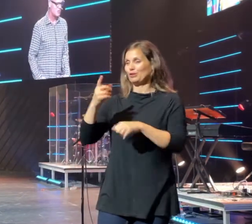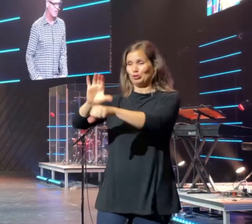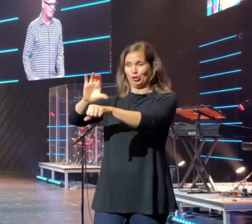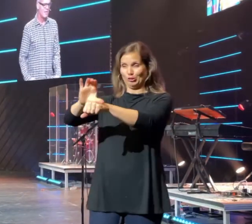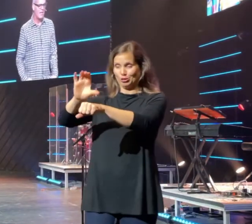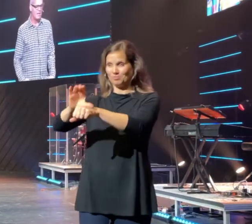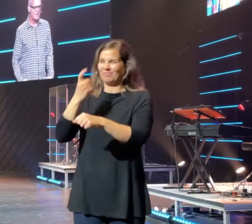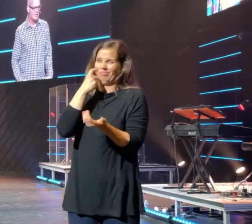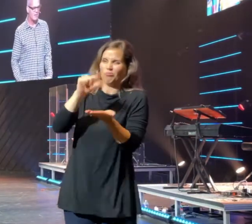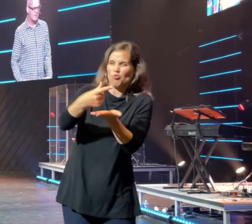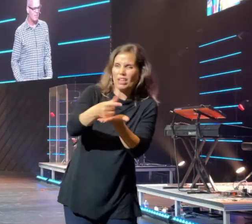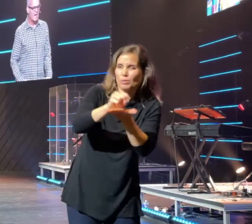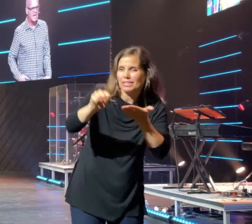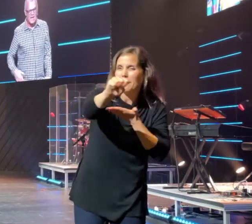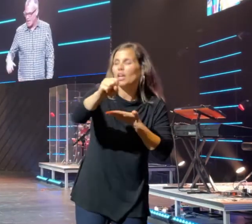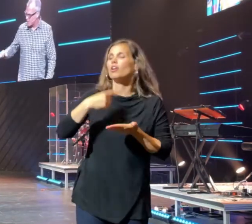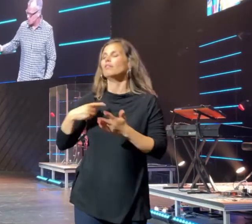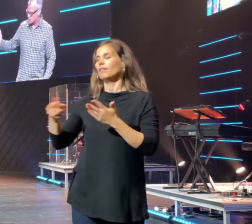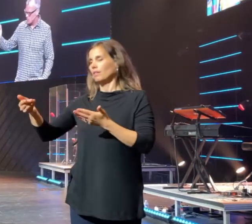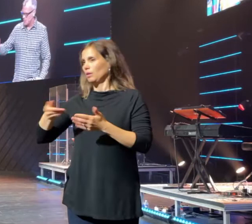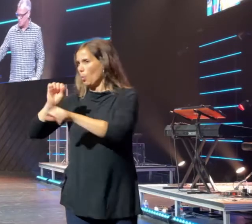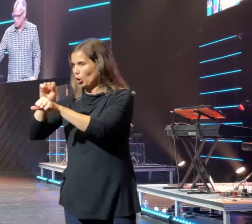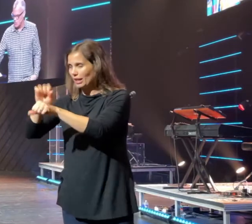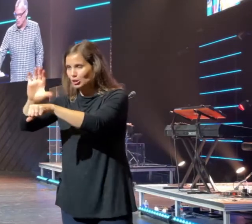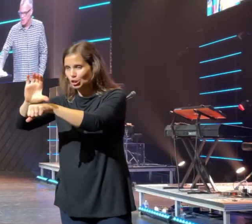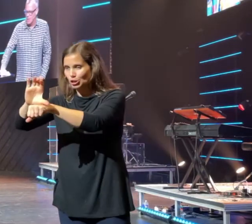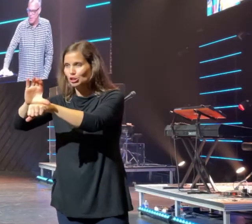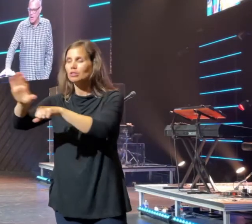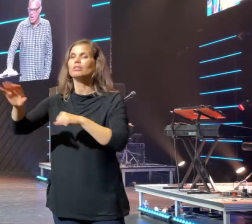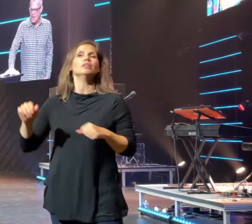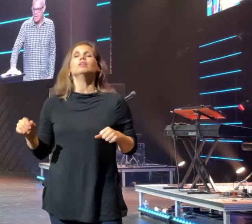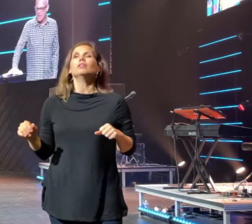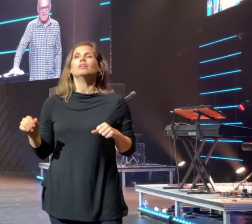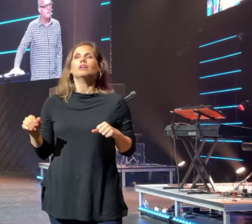church. And I this was, you know, many years ago,